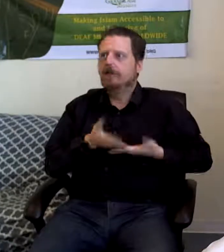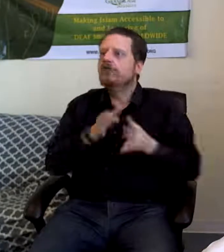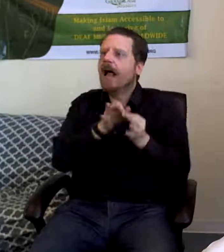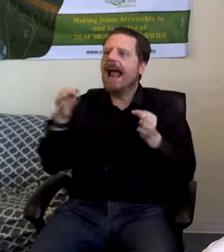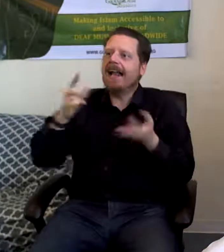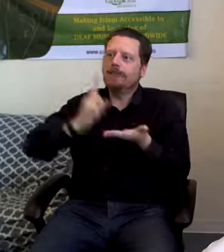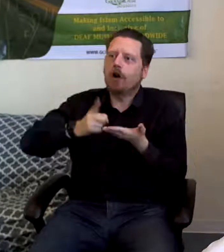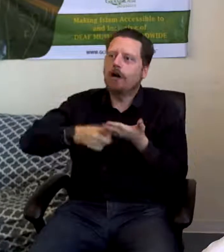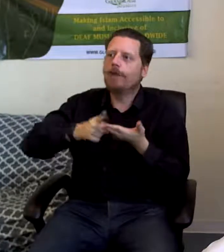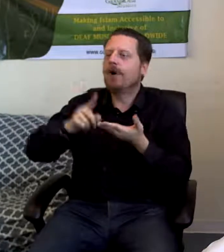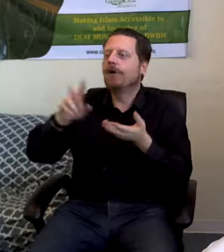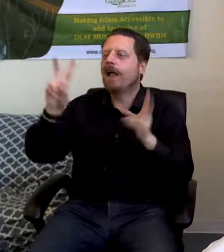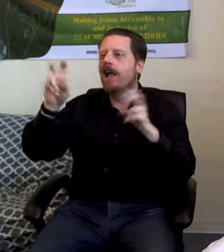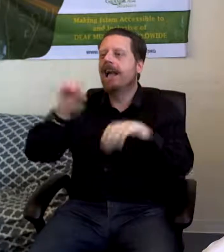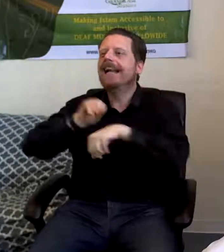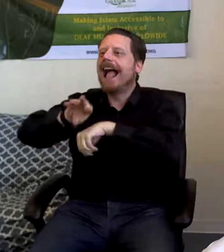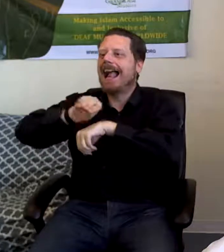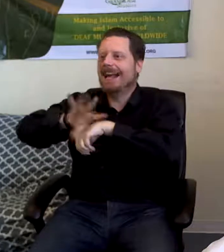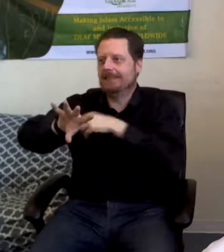about the light of guidance.